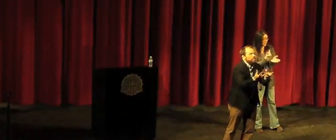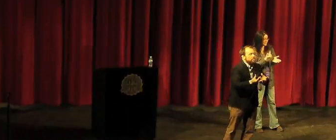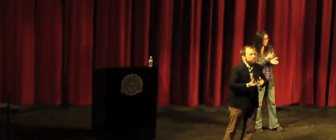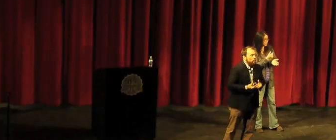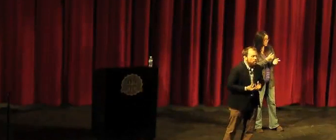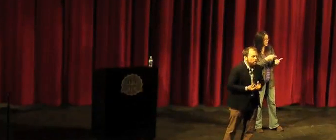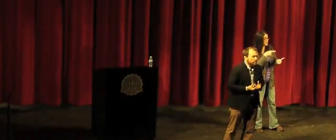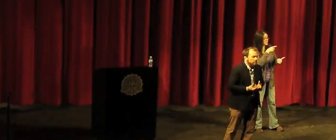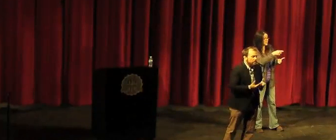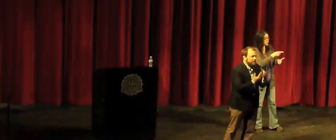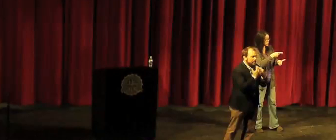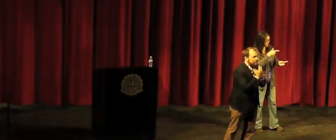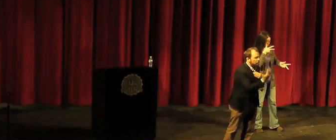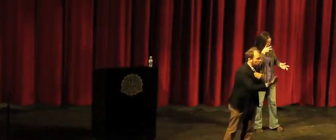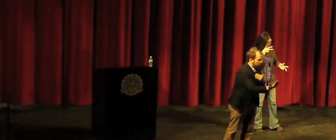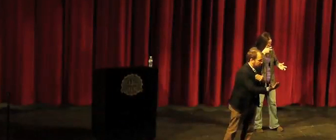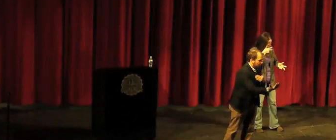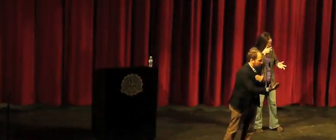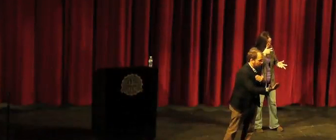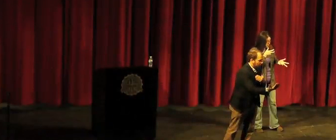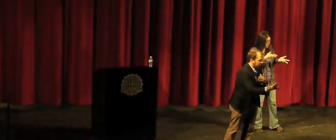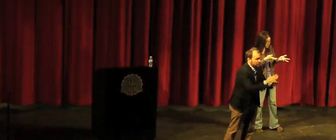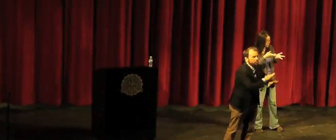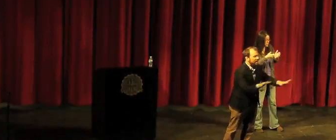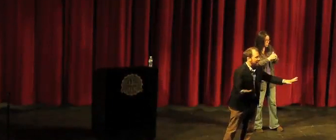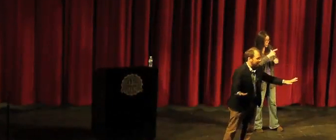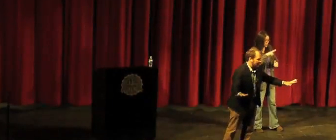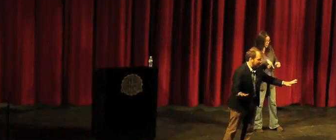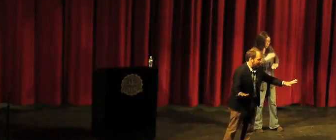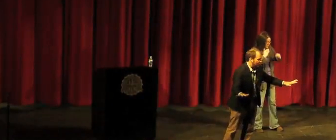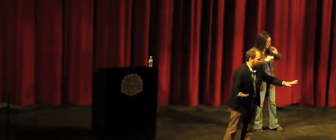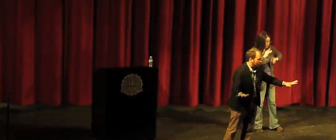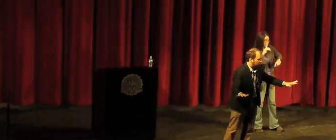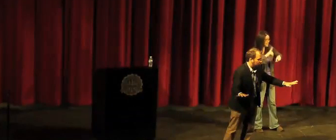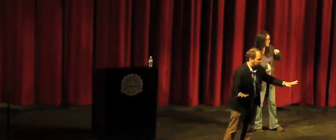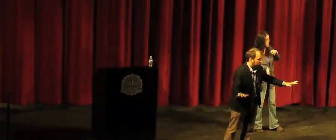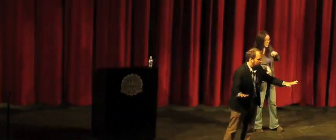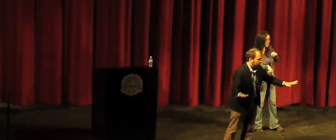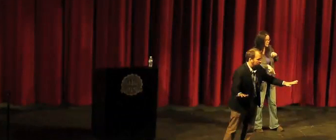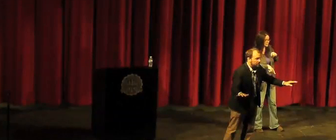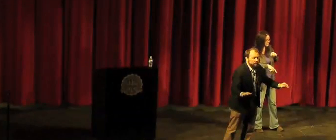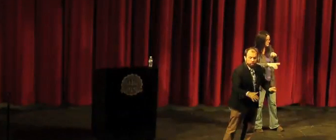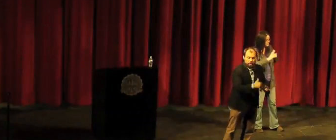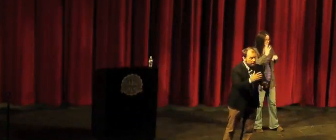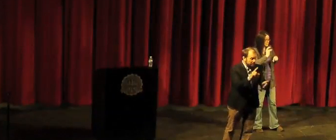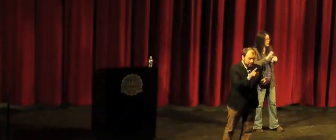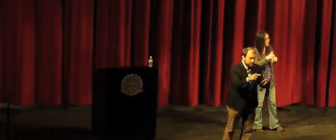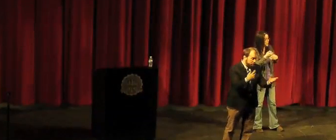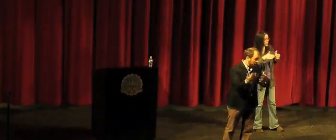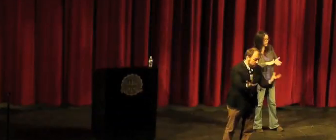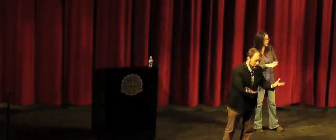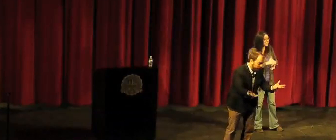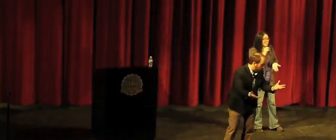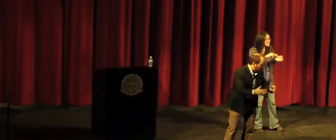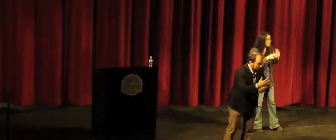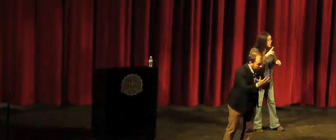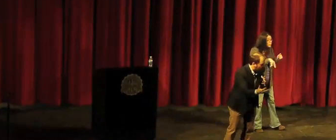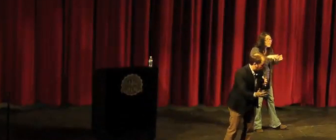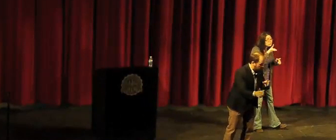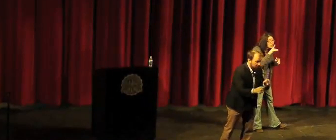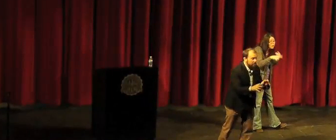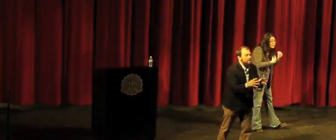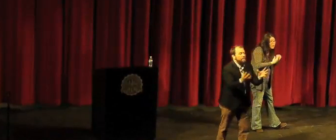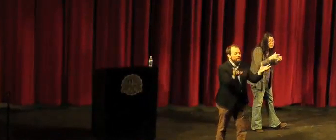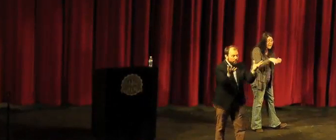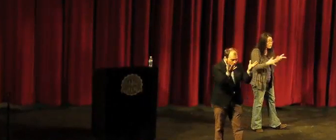that you absorb in the Lord's Supper that you can't get any other way. You could, that doesn't mean you can't talk about the Lord's Supper,